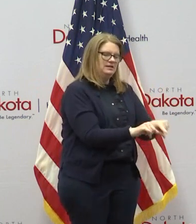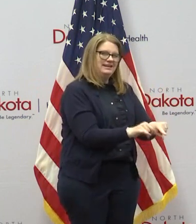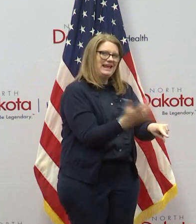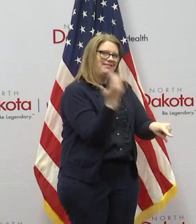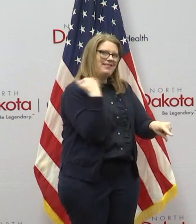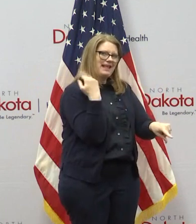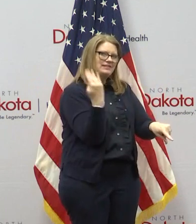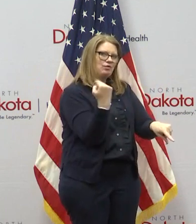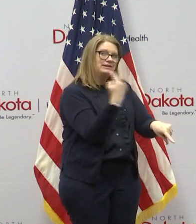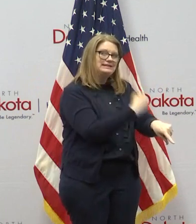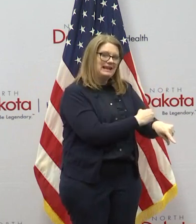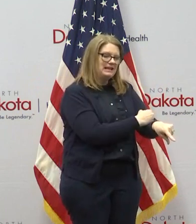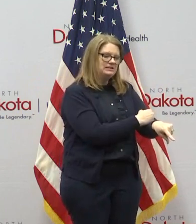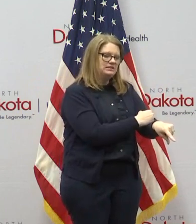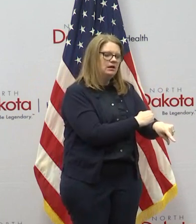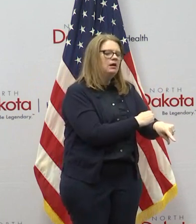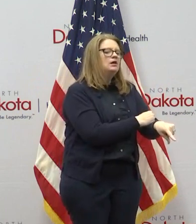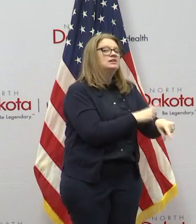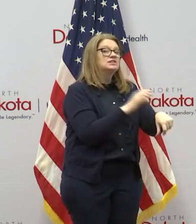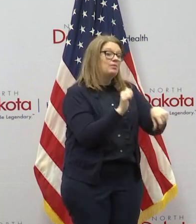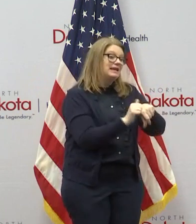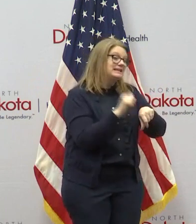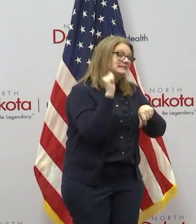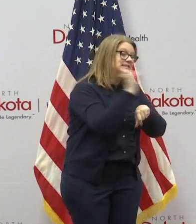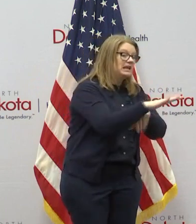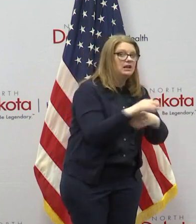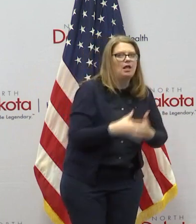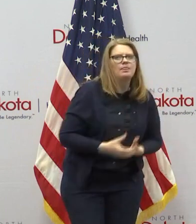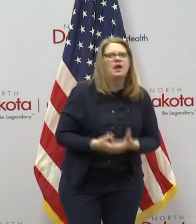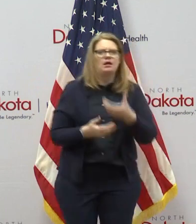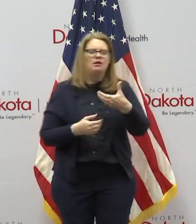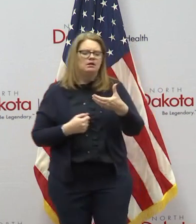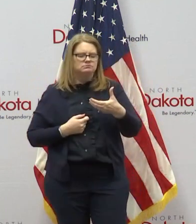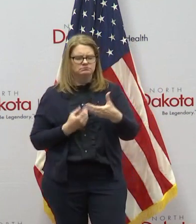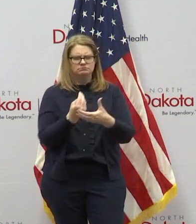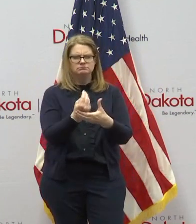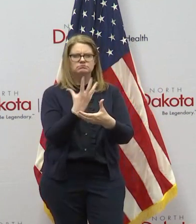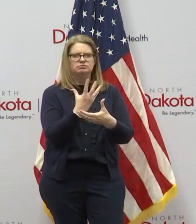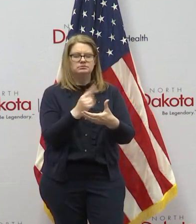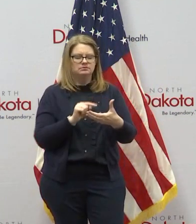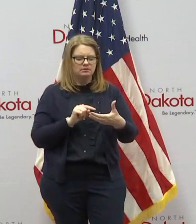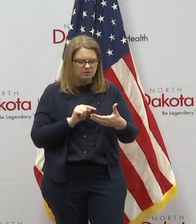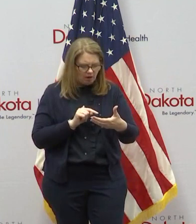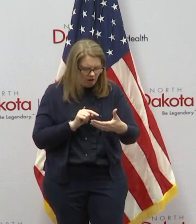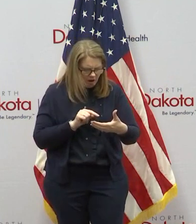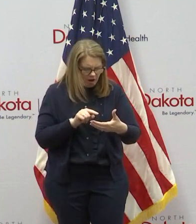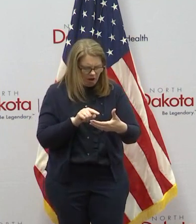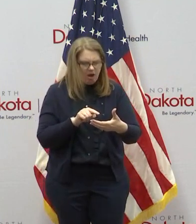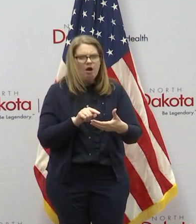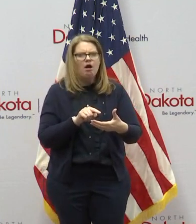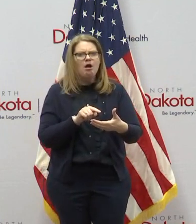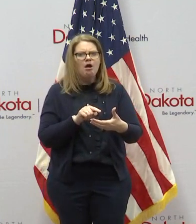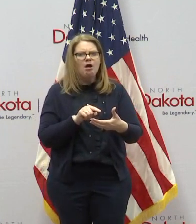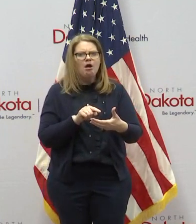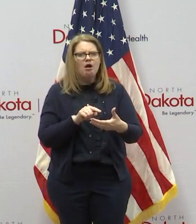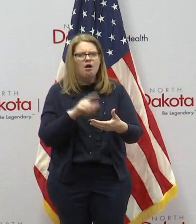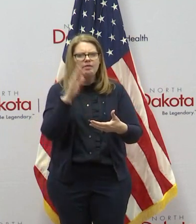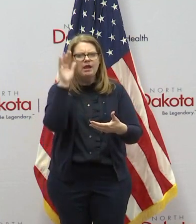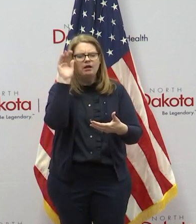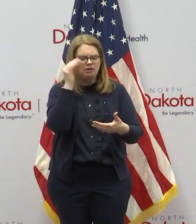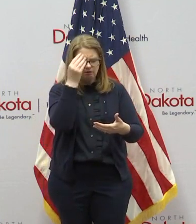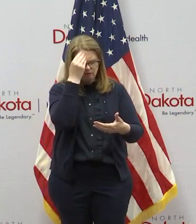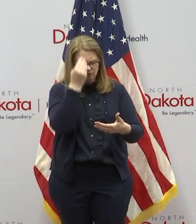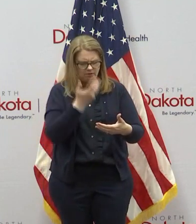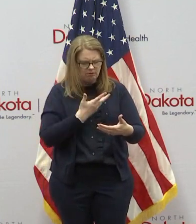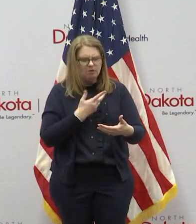to notify them that they may have been exposed. So they could get an alert, but we don't know who we're sending it to. And that exposure notification, again, is one of the